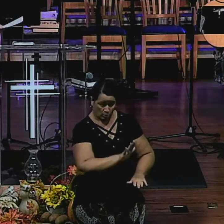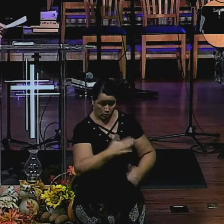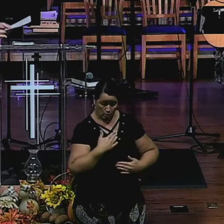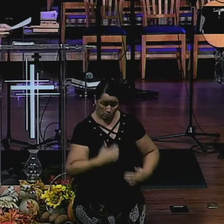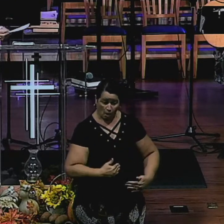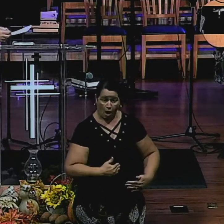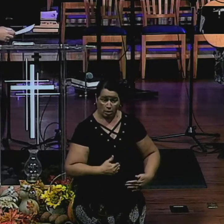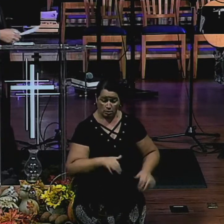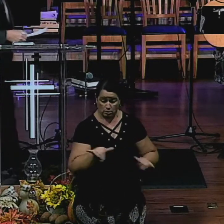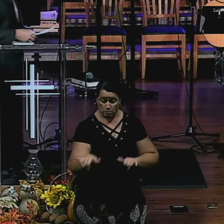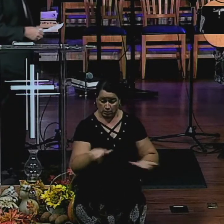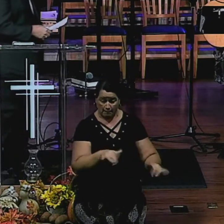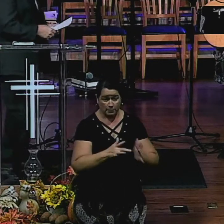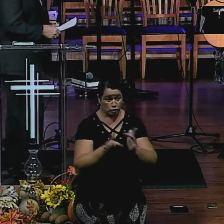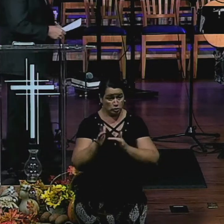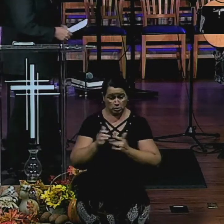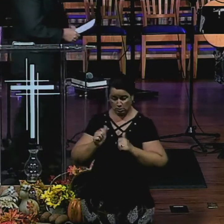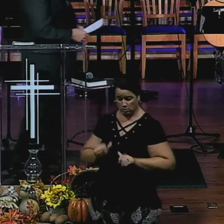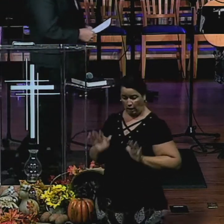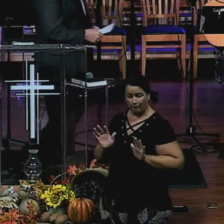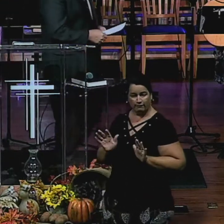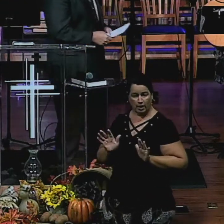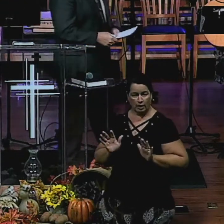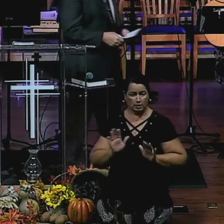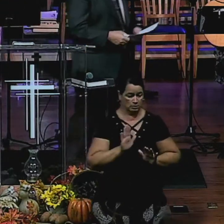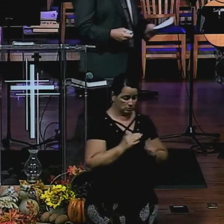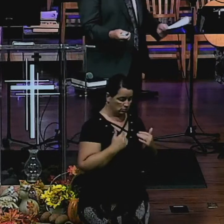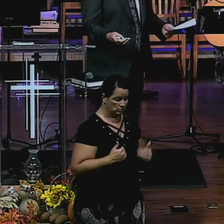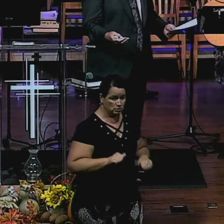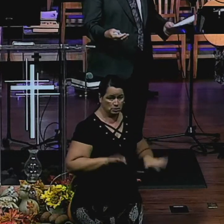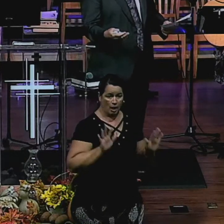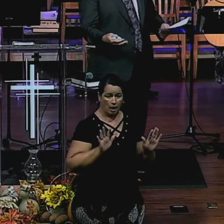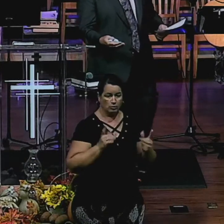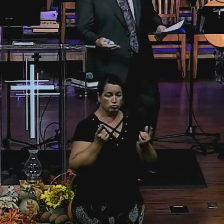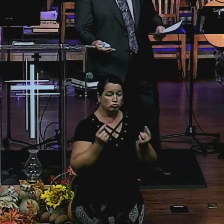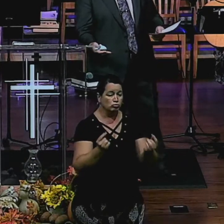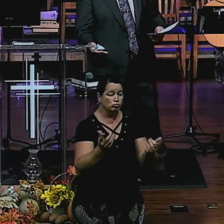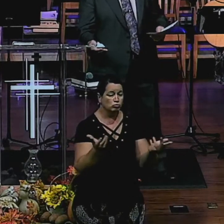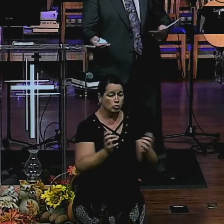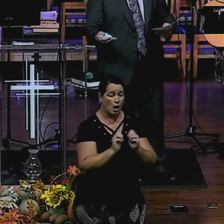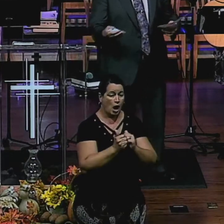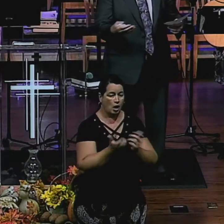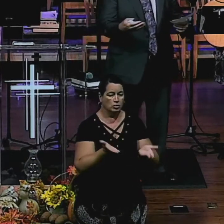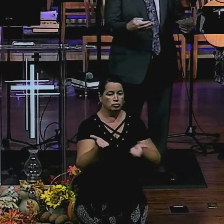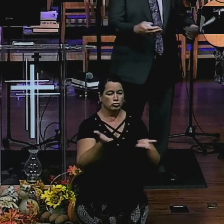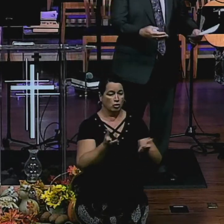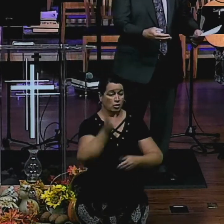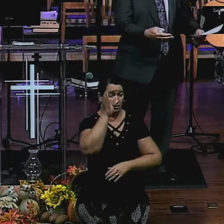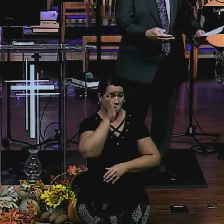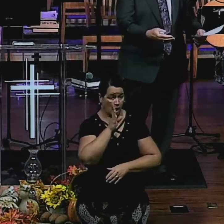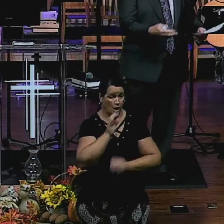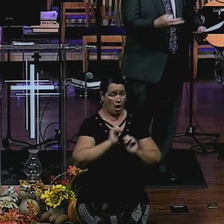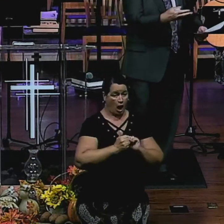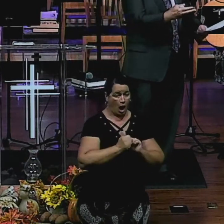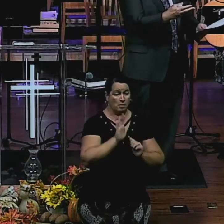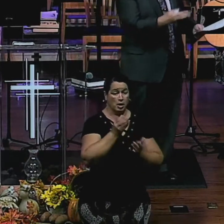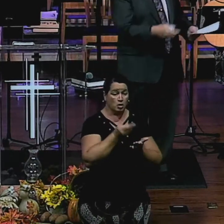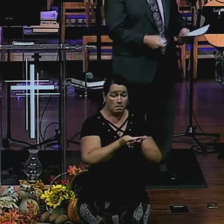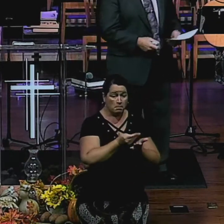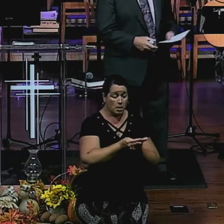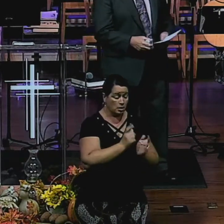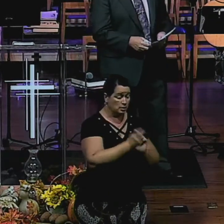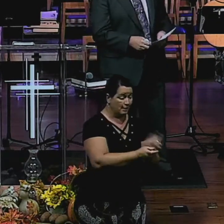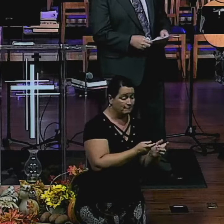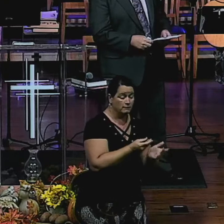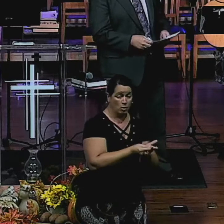living sacrifice. One of the things that we sacrificially do is serve God by giving back our tithes and by